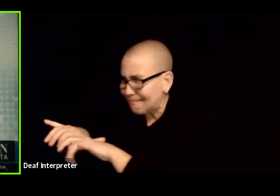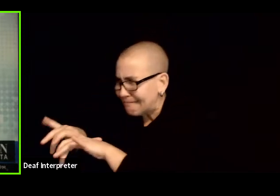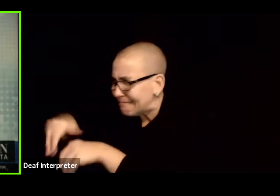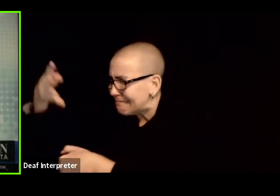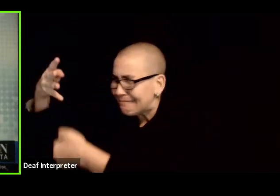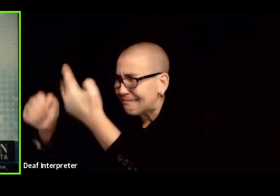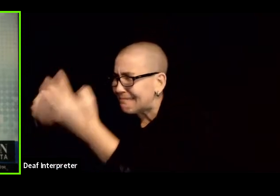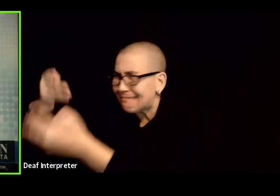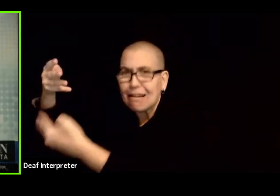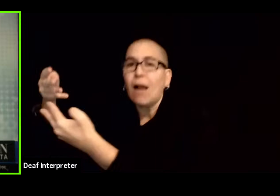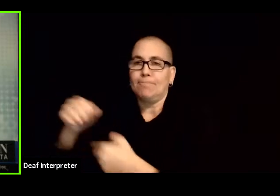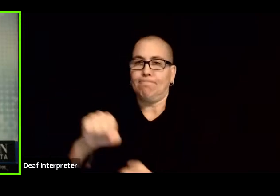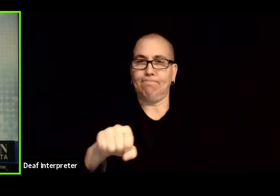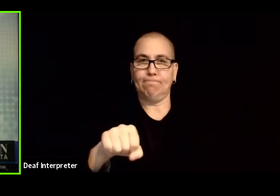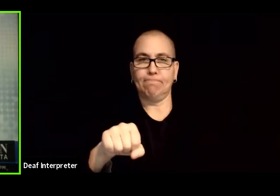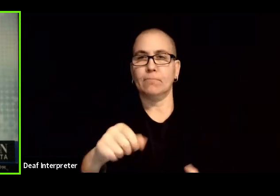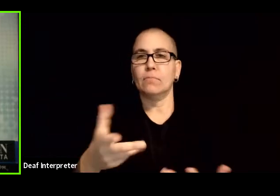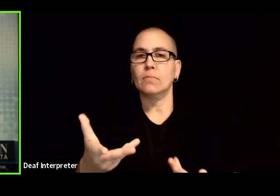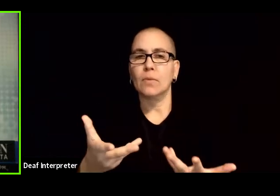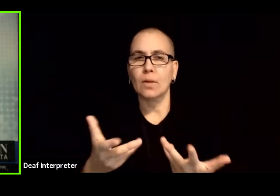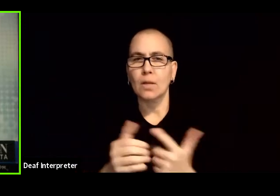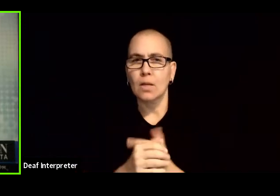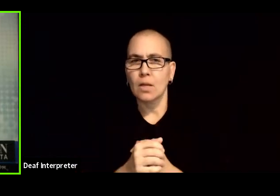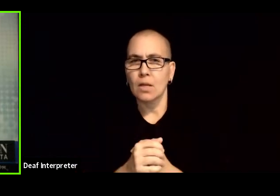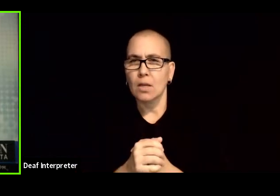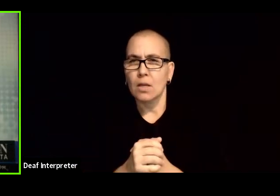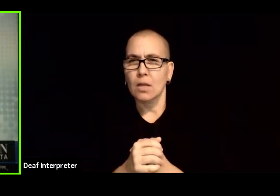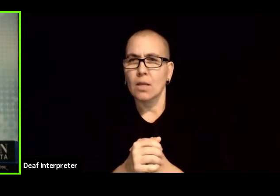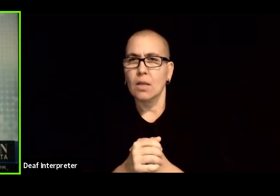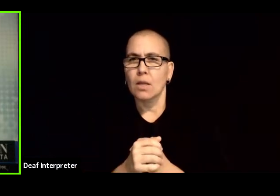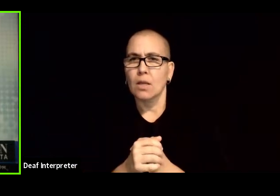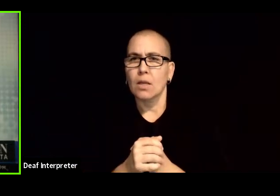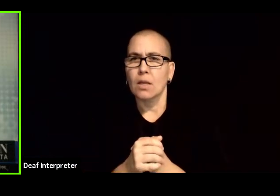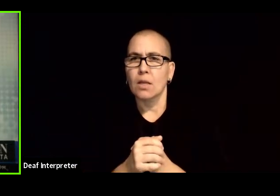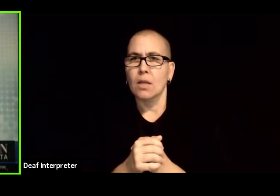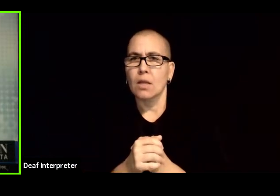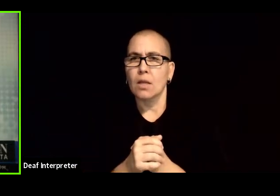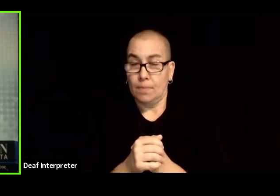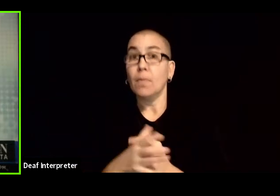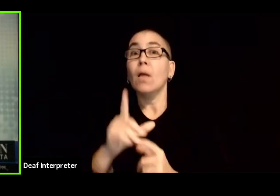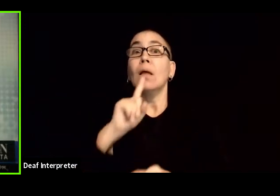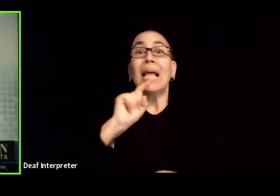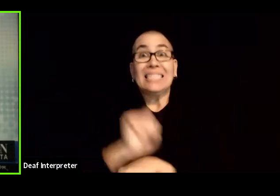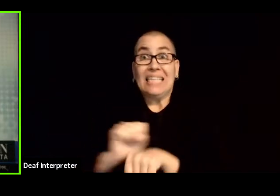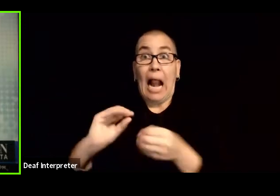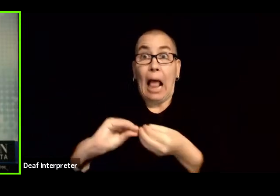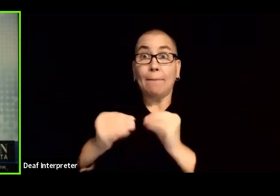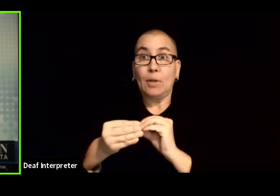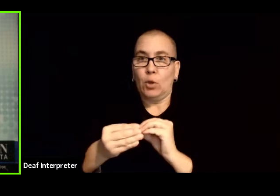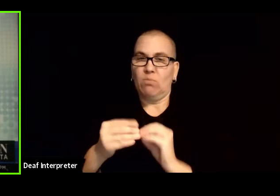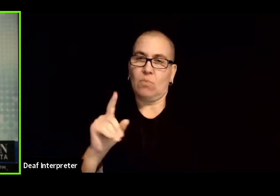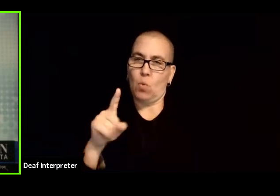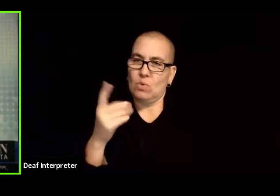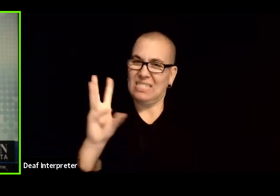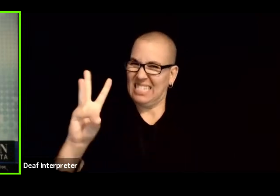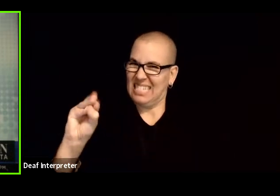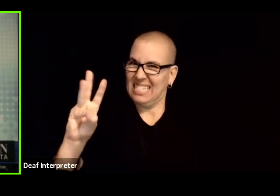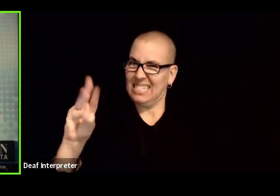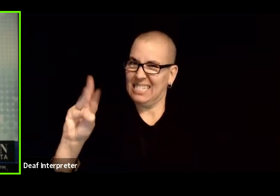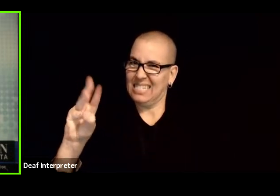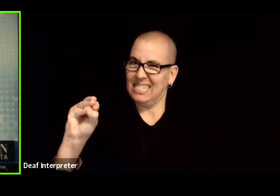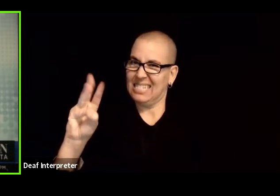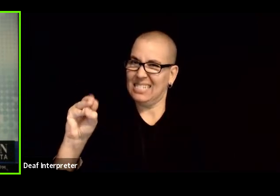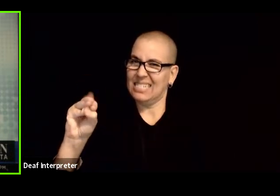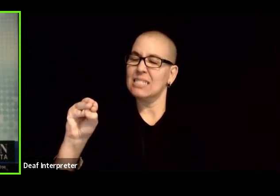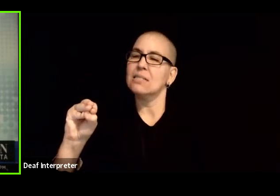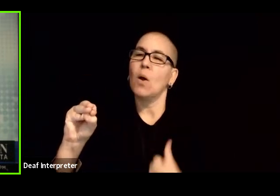of an increase of about 60 people. So we can double check on that and get back